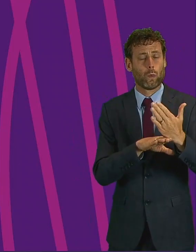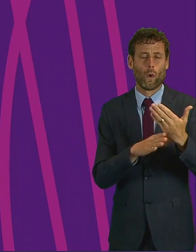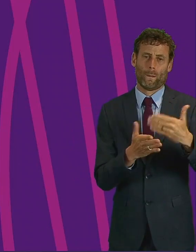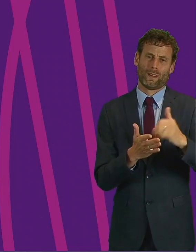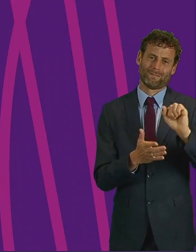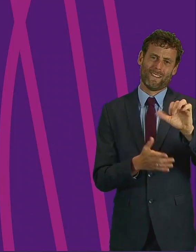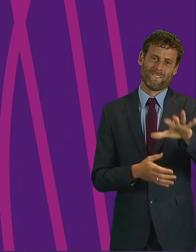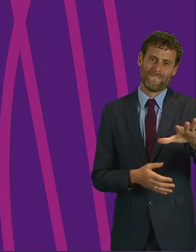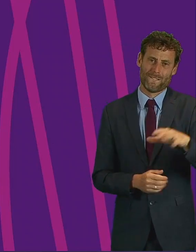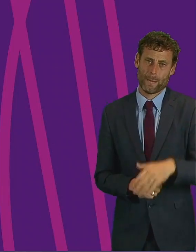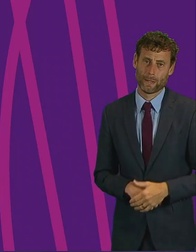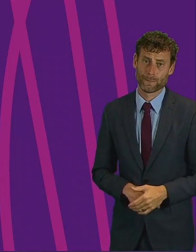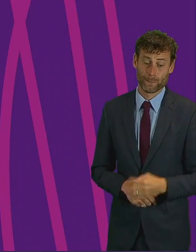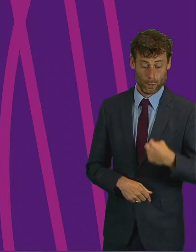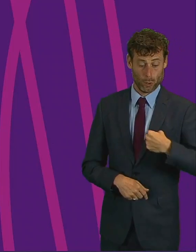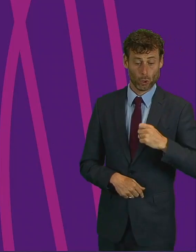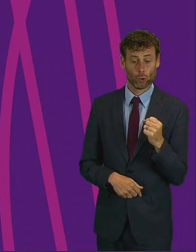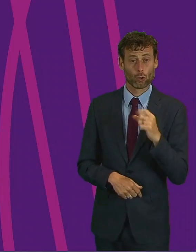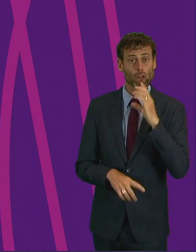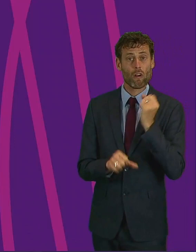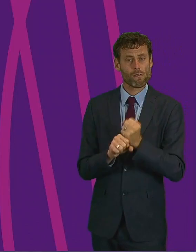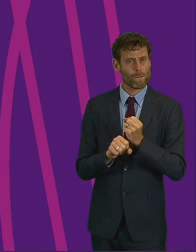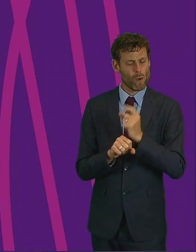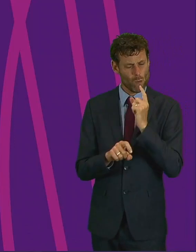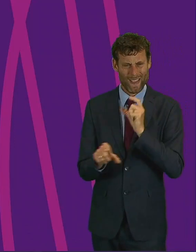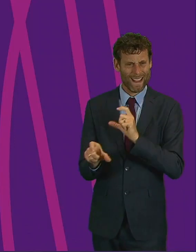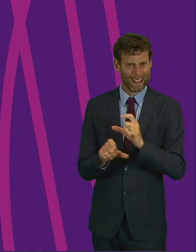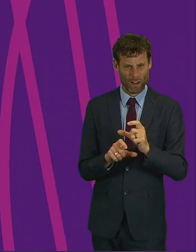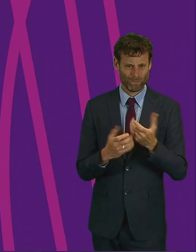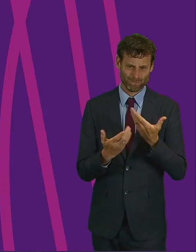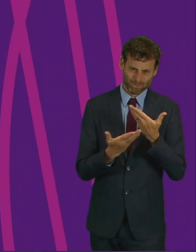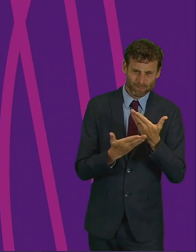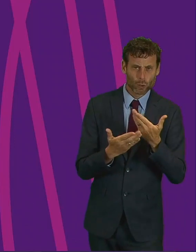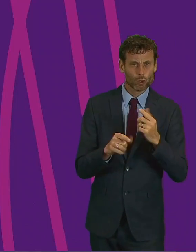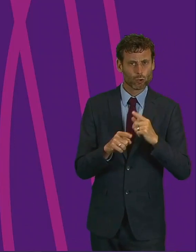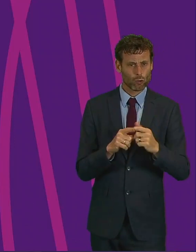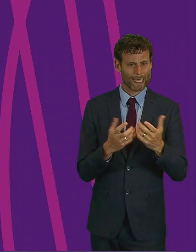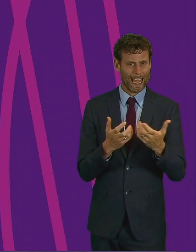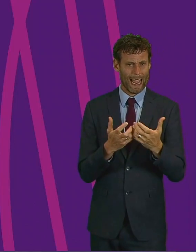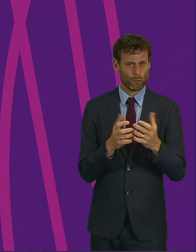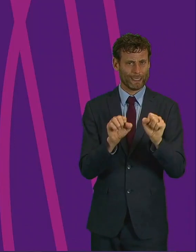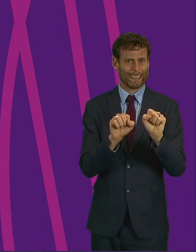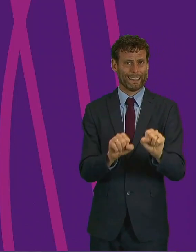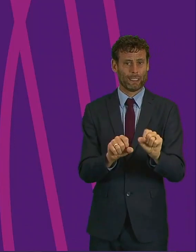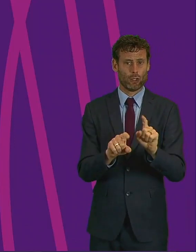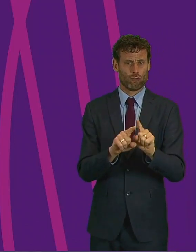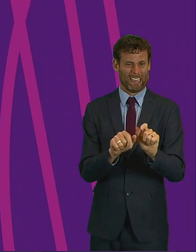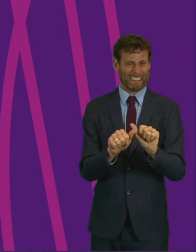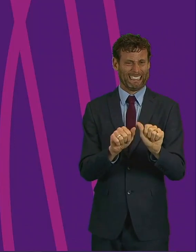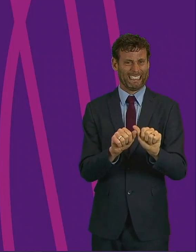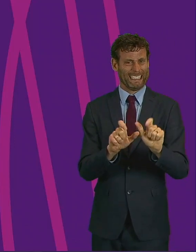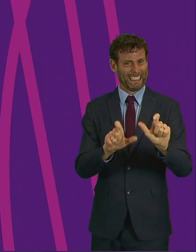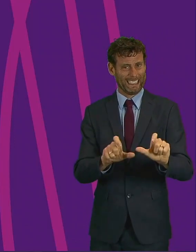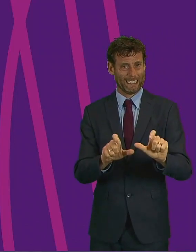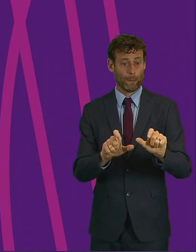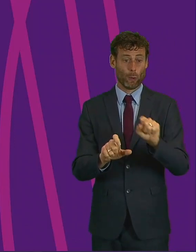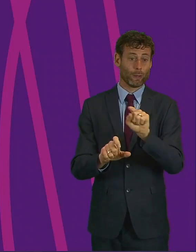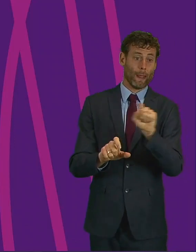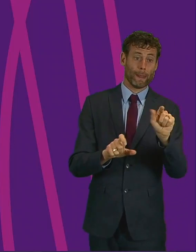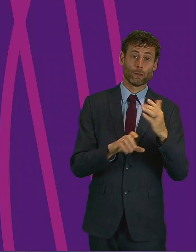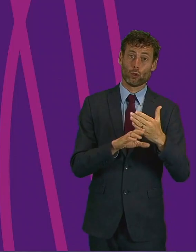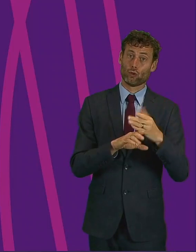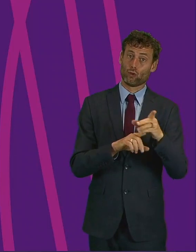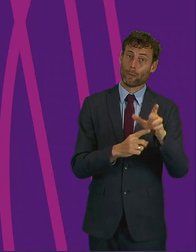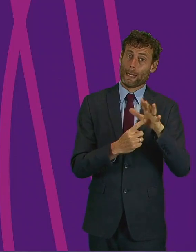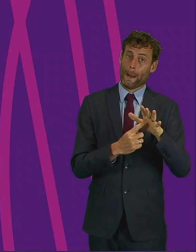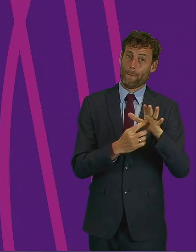The Scottish Government will continue to do everything we possibly can to get a more positive outcome to this. These jobs are important,